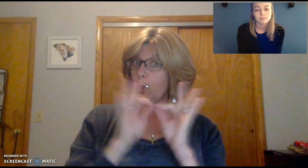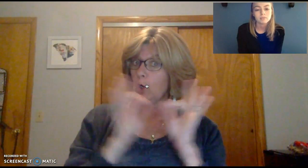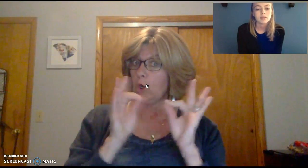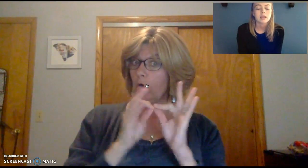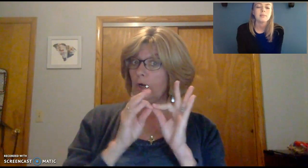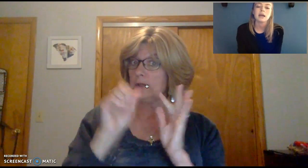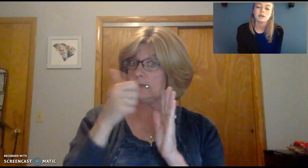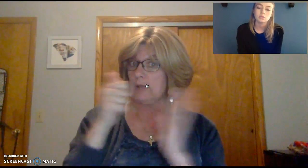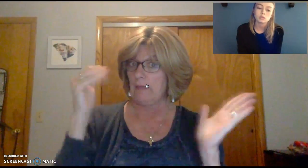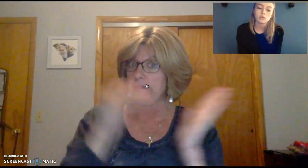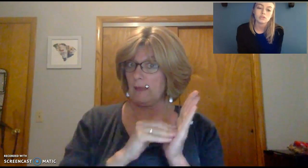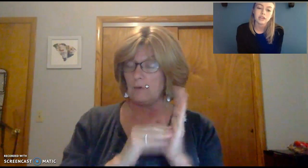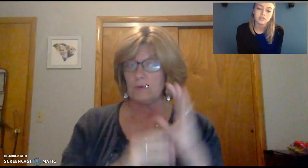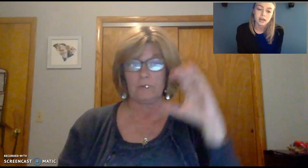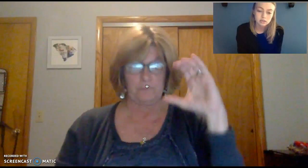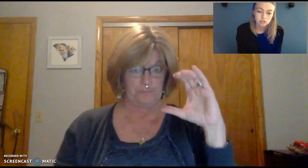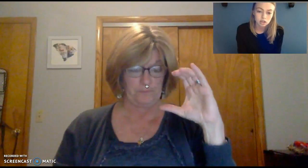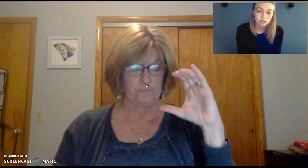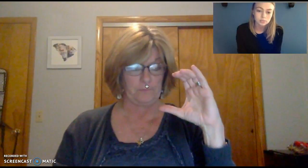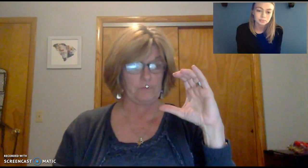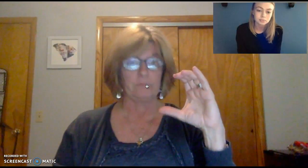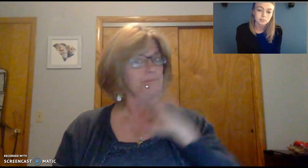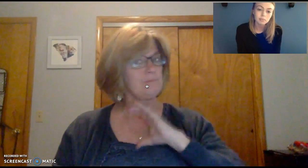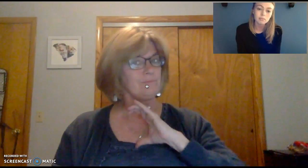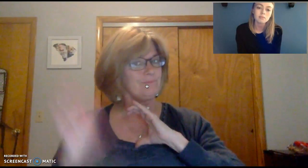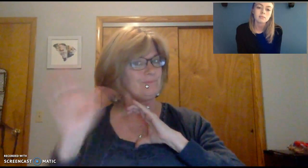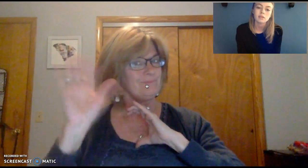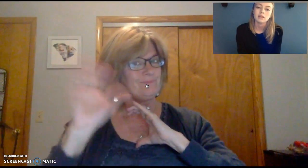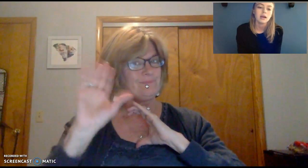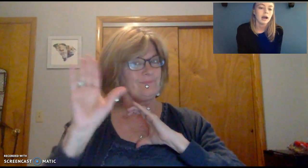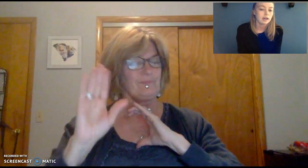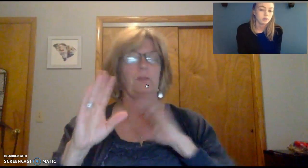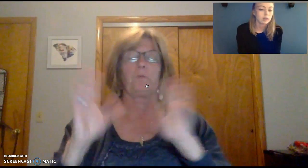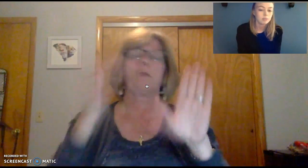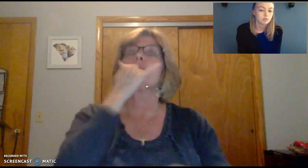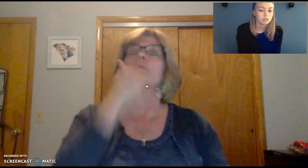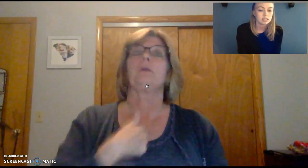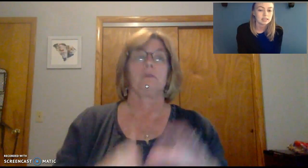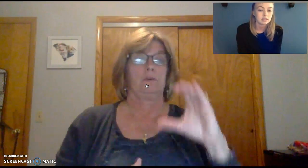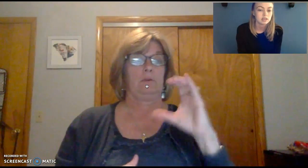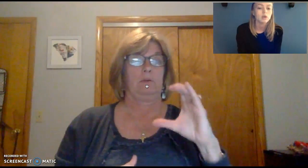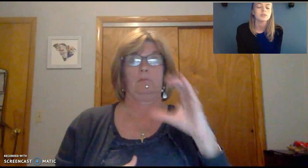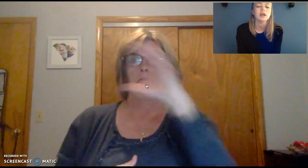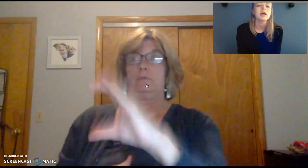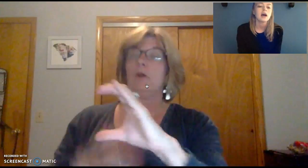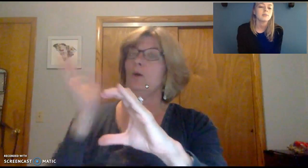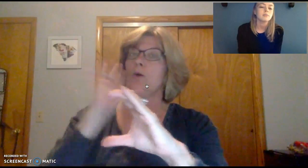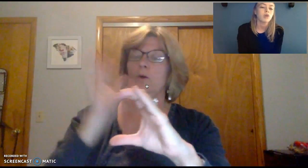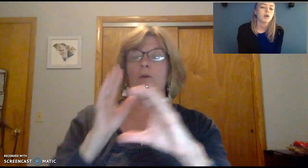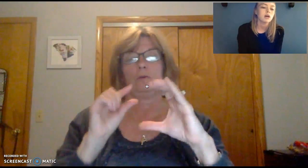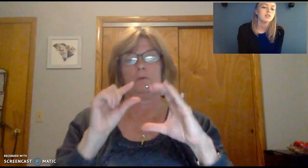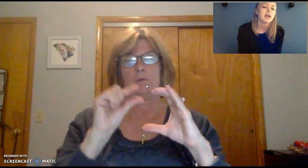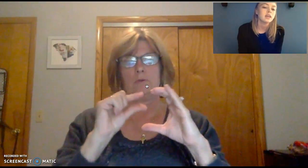agent, and my house was worth $10,000. I don't keep the full $10,000. Oh, I'm sorry.